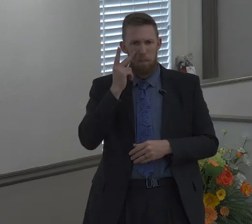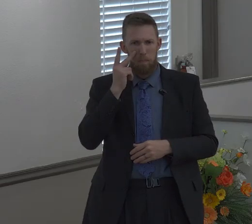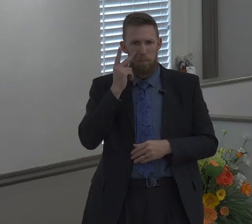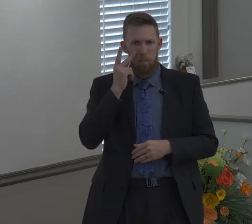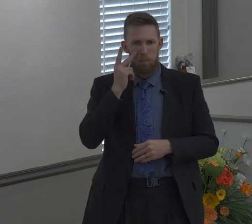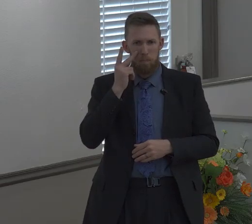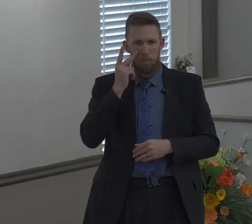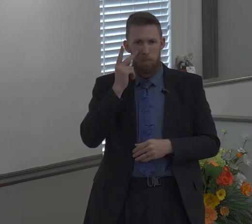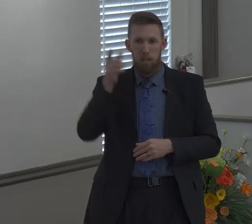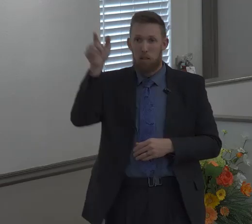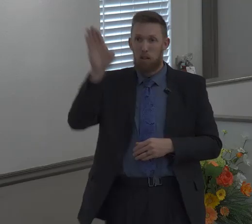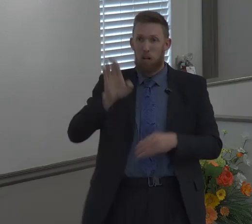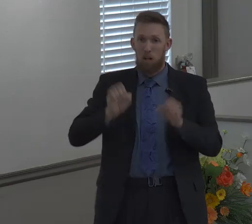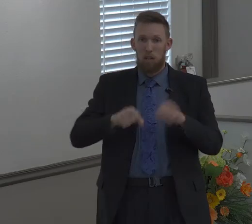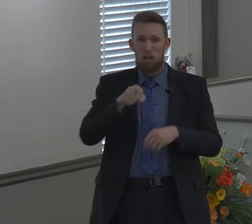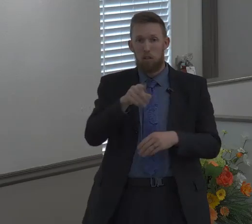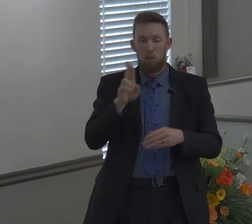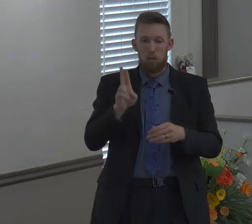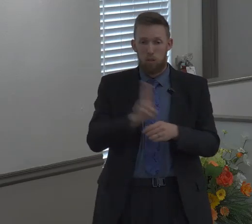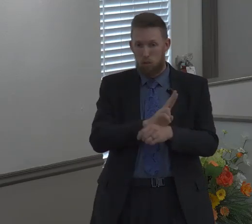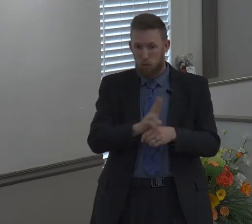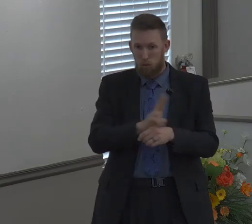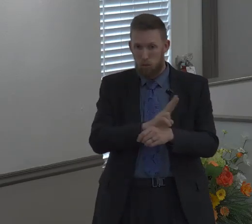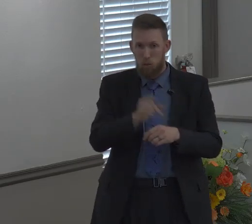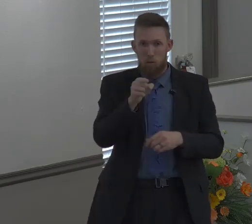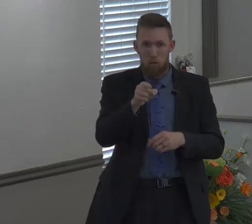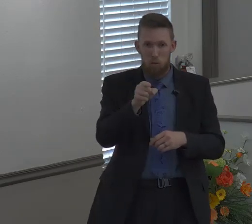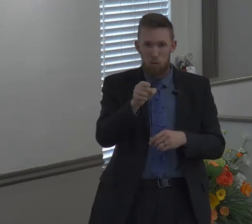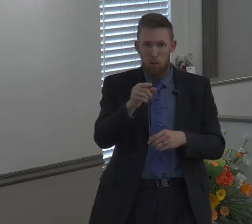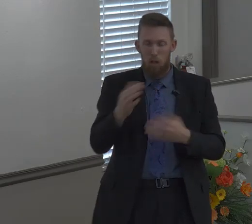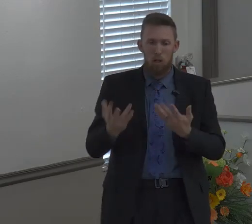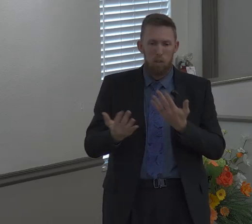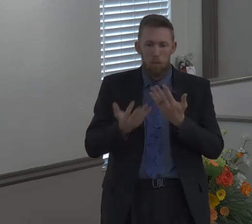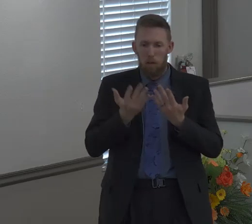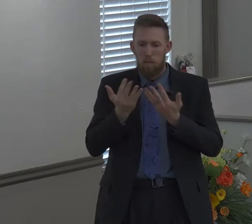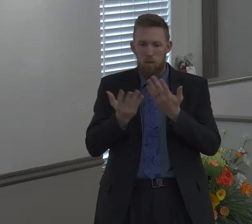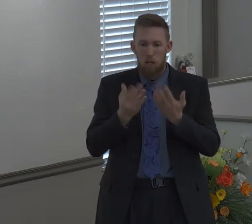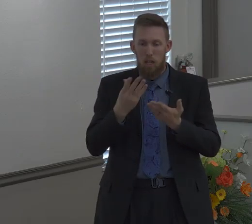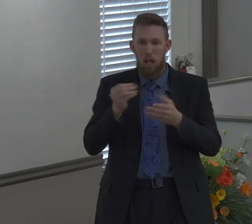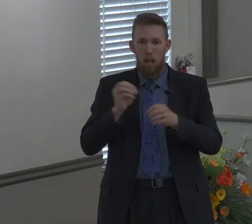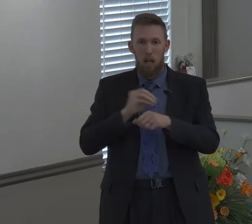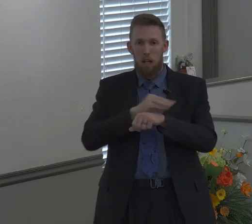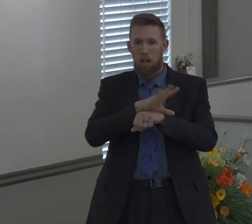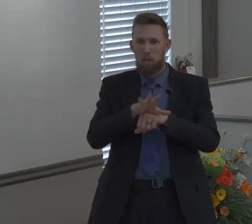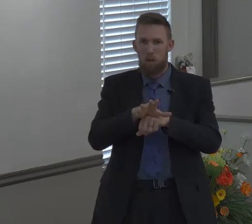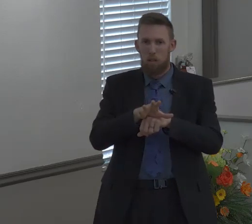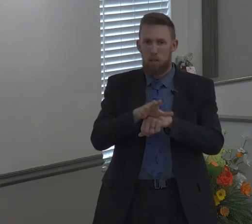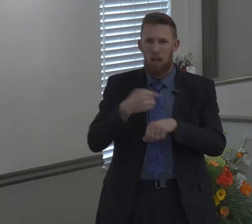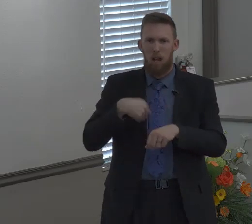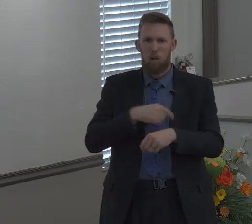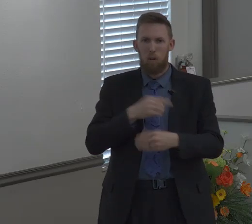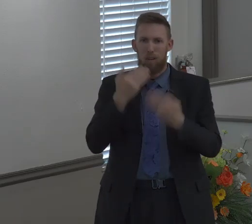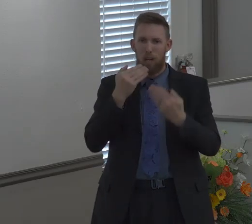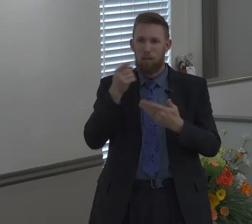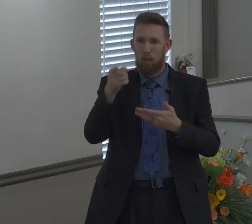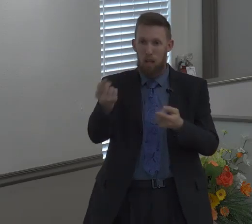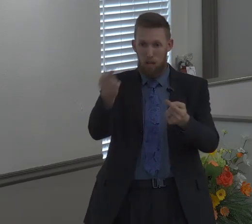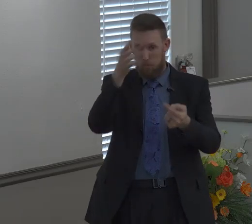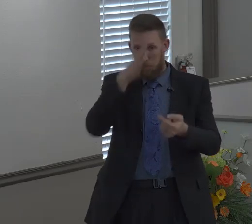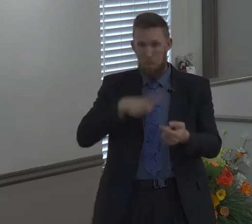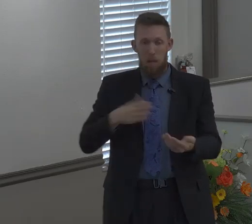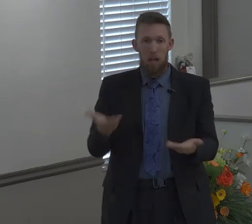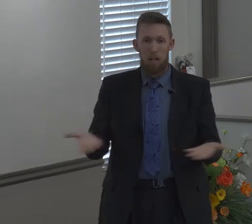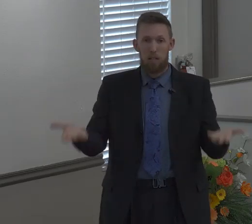You see, God can use you to be friendly and influence. And Jeff, we're glad you're